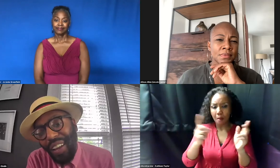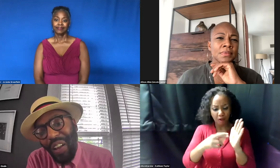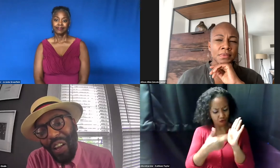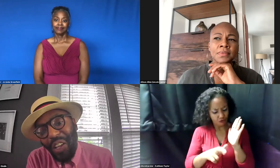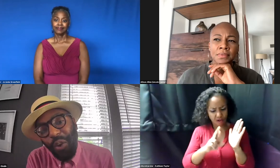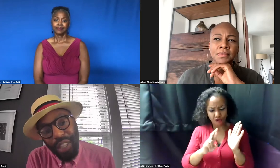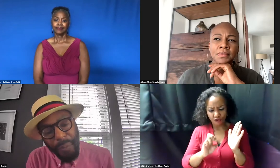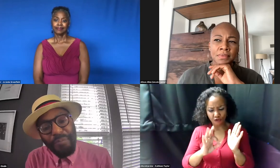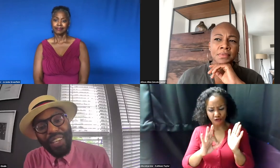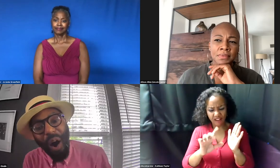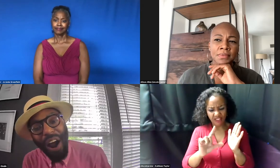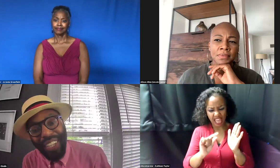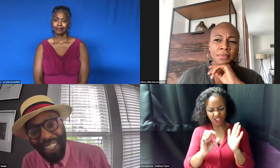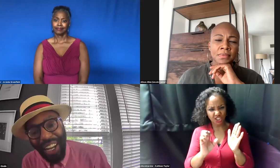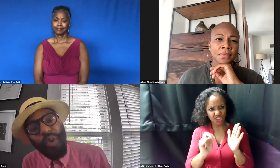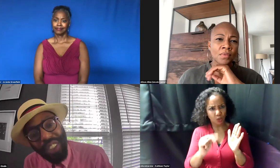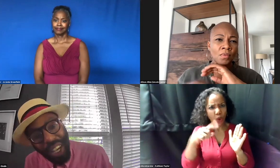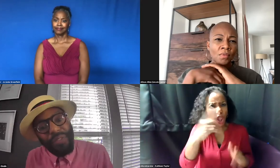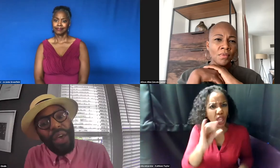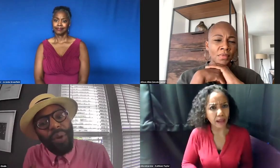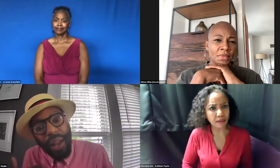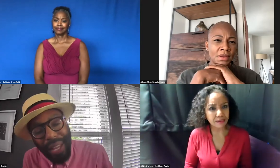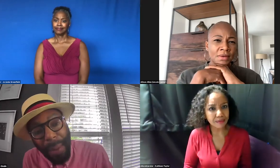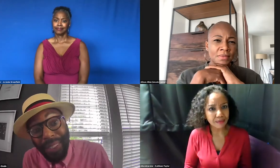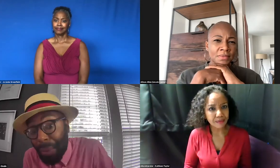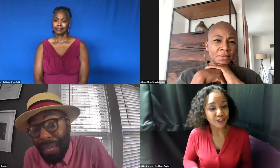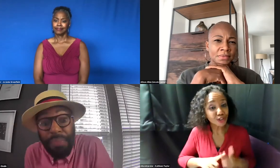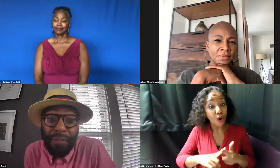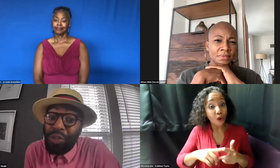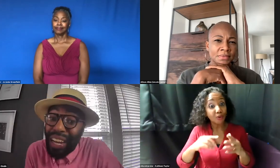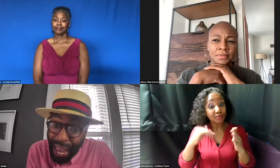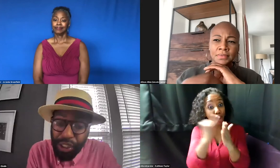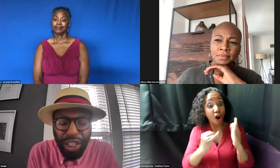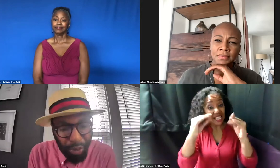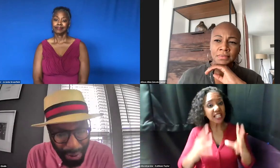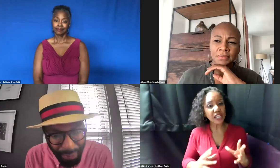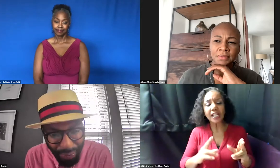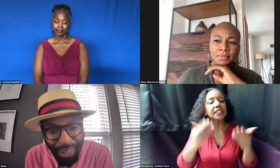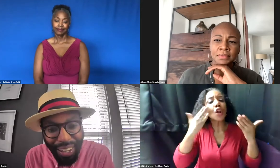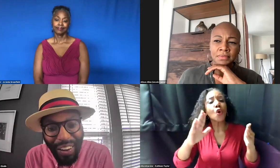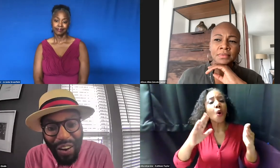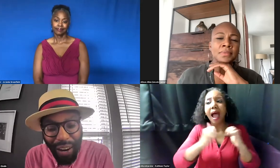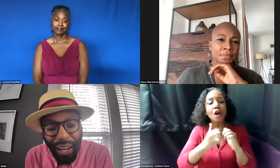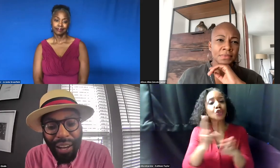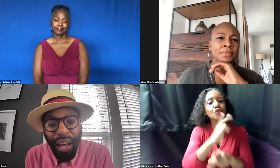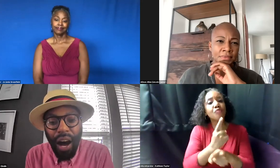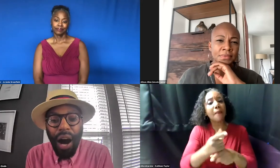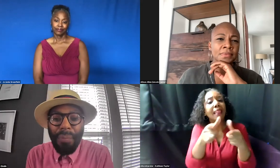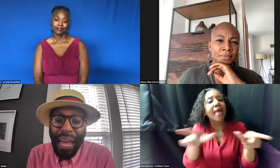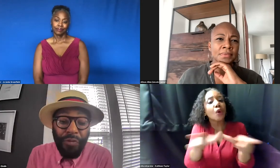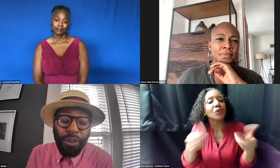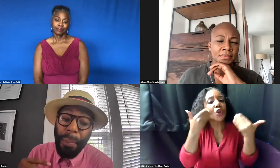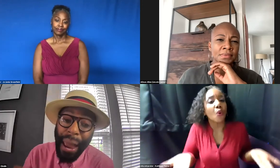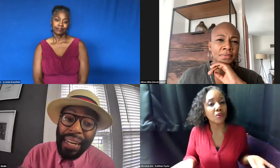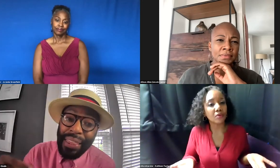like. So it's up to the arts educator to articulate for them what it looks like, but sometimes you might have to use their language to describe it, right?